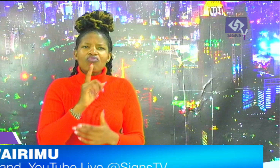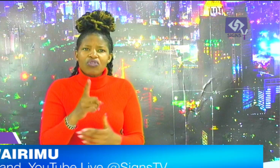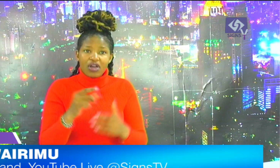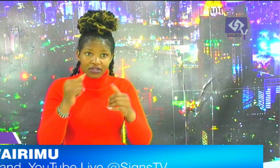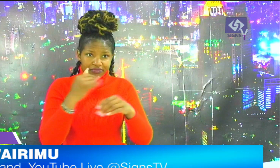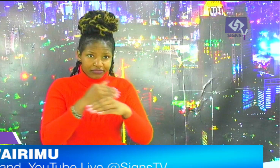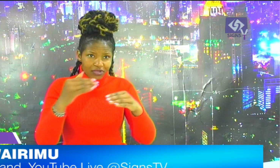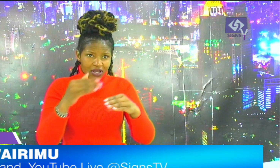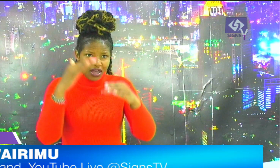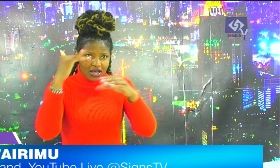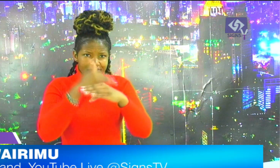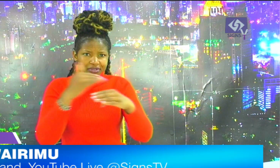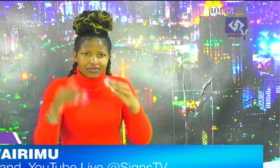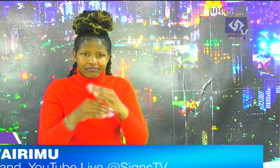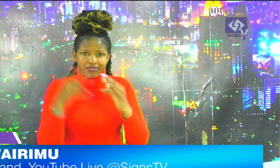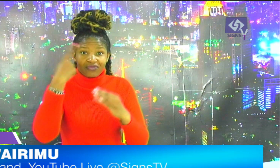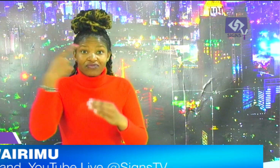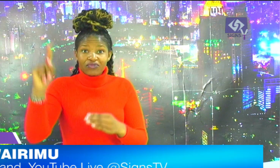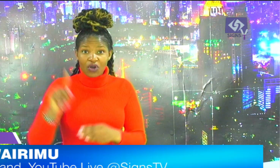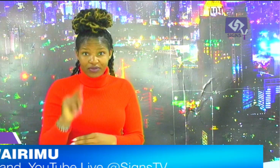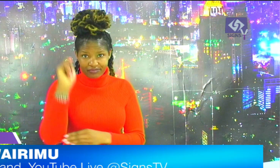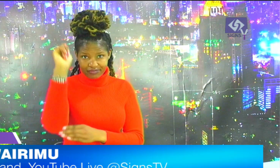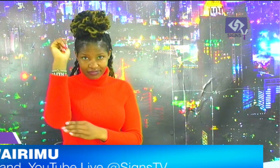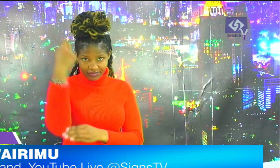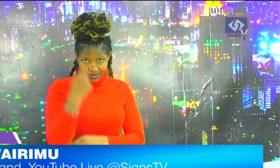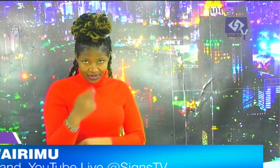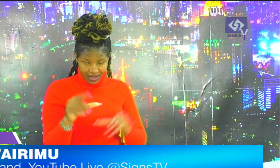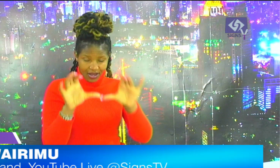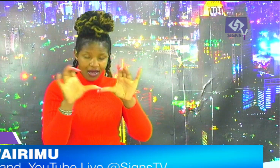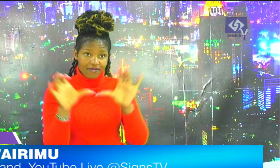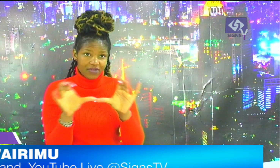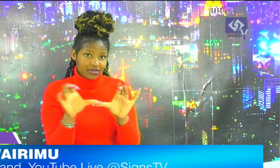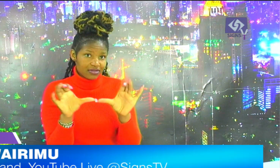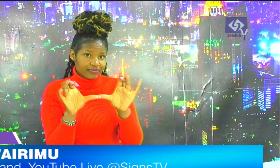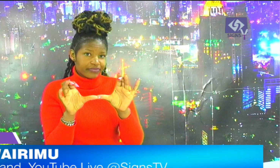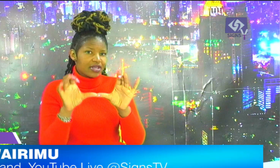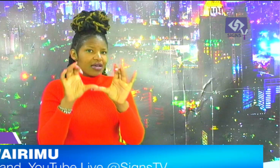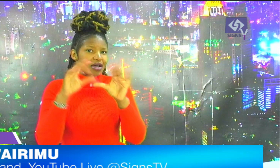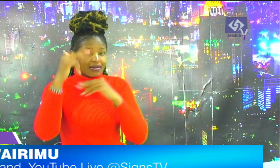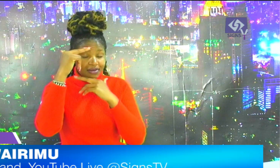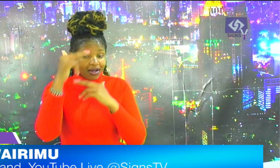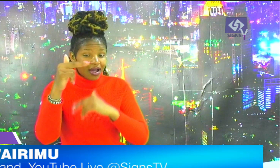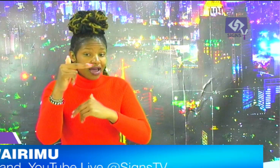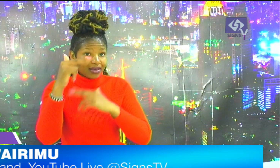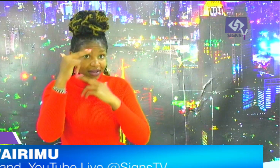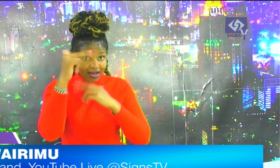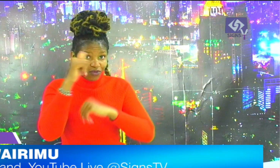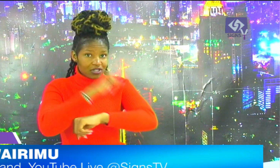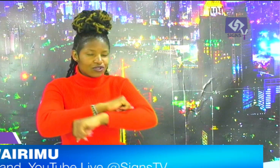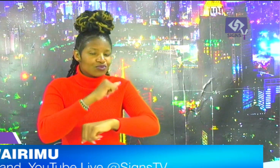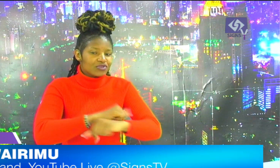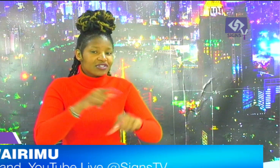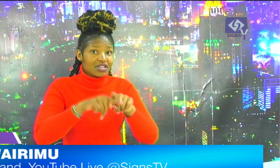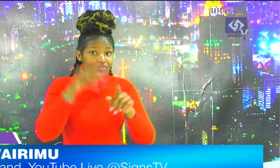The Ministry of Education reviewed the grading structure for the Kenya Certificate of